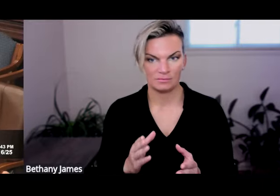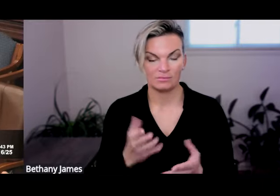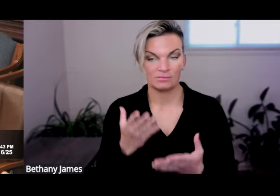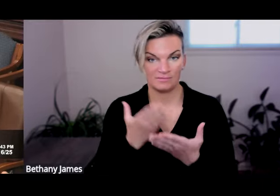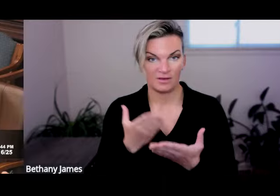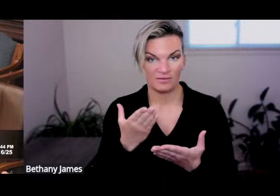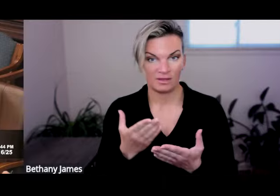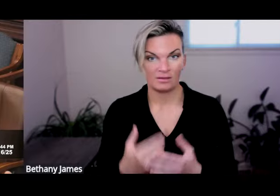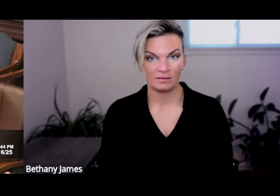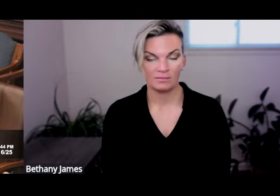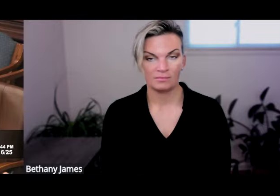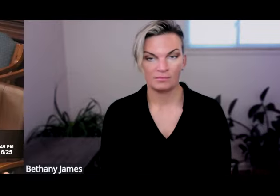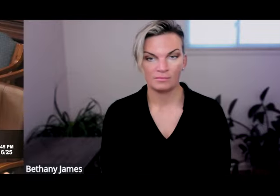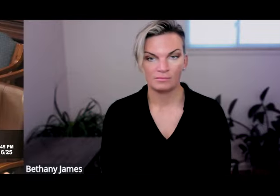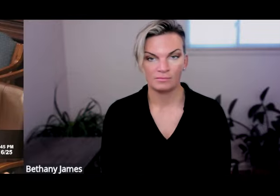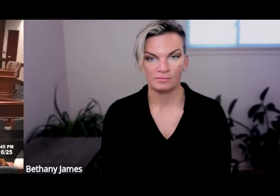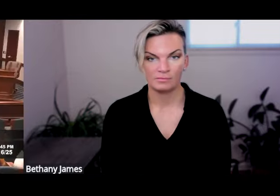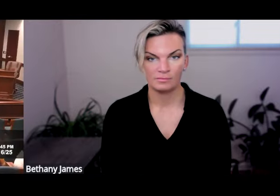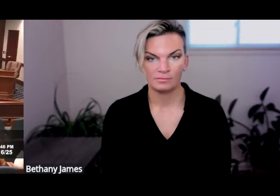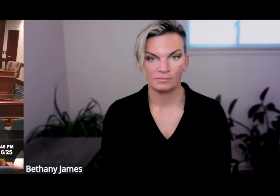Top line.